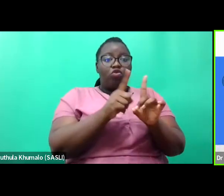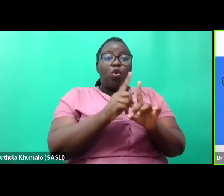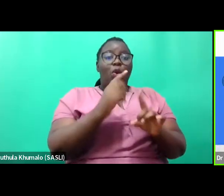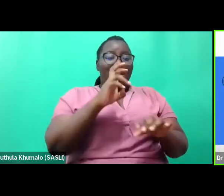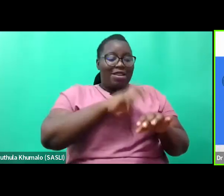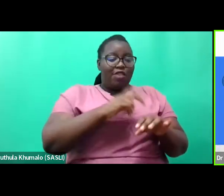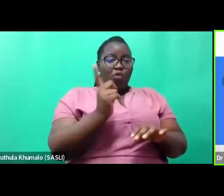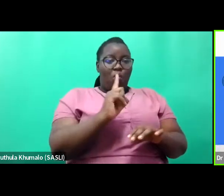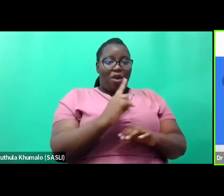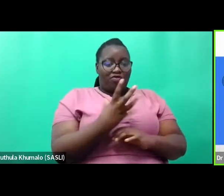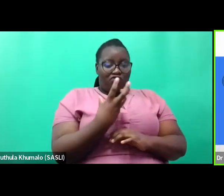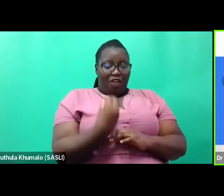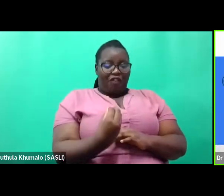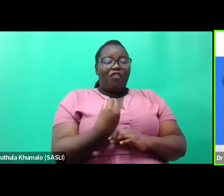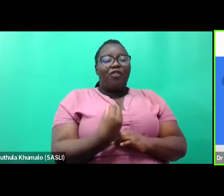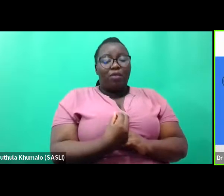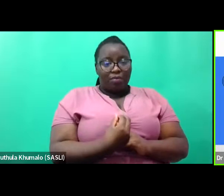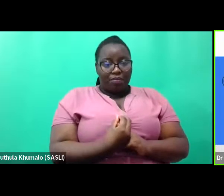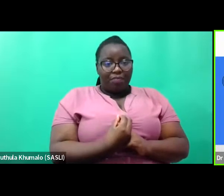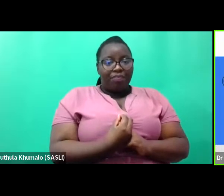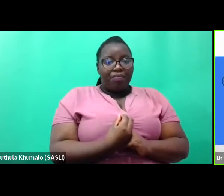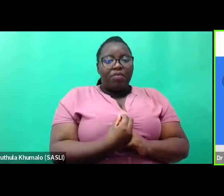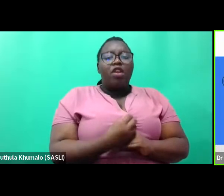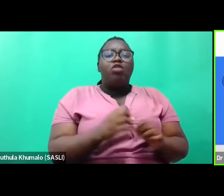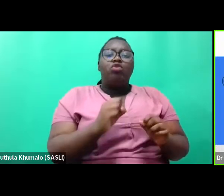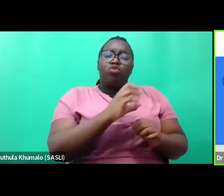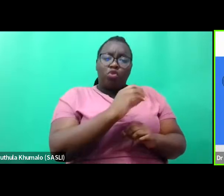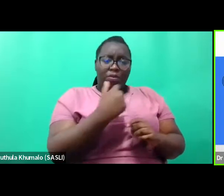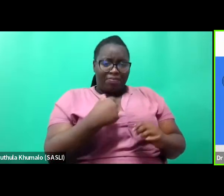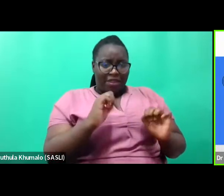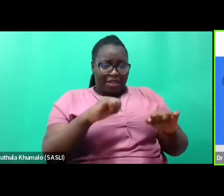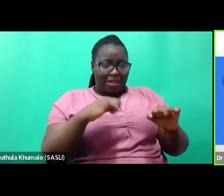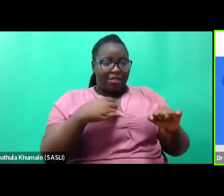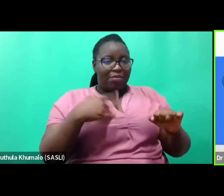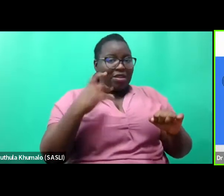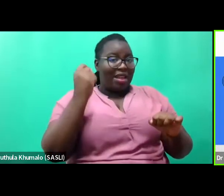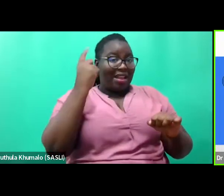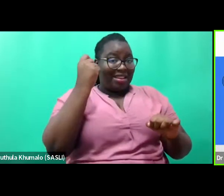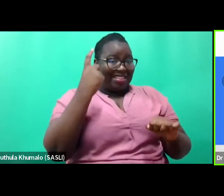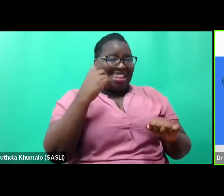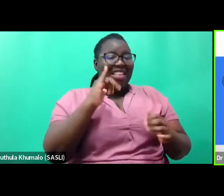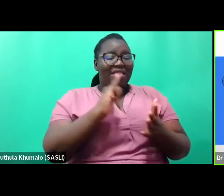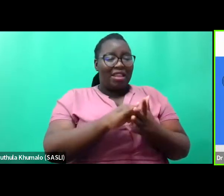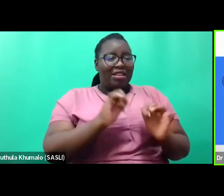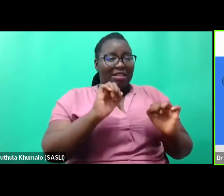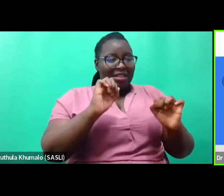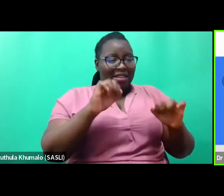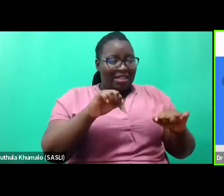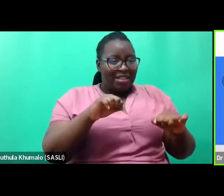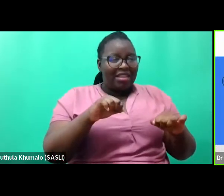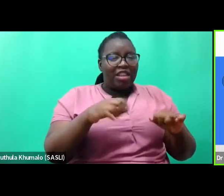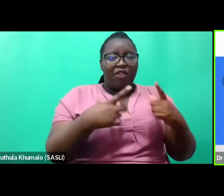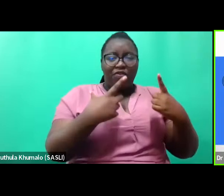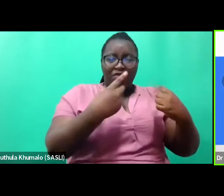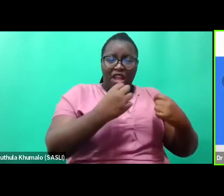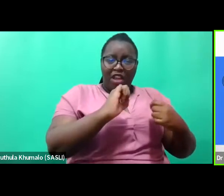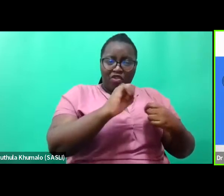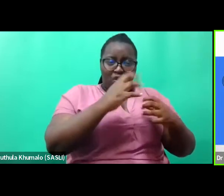So I understand that you had done some of your learning during the COVID